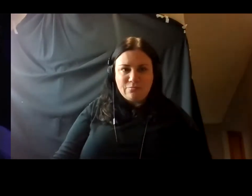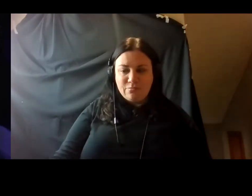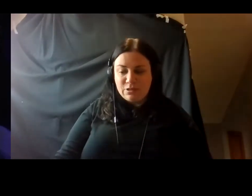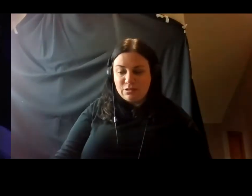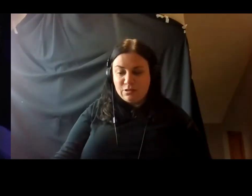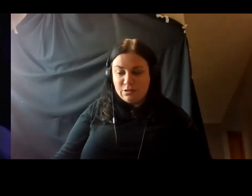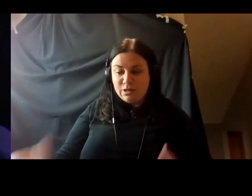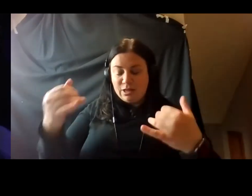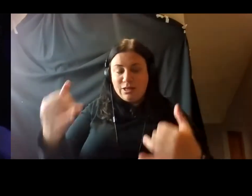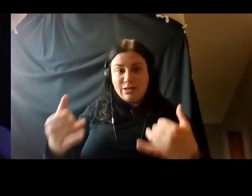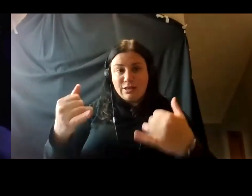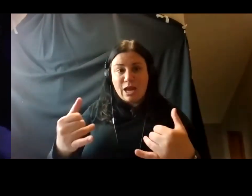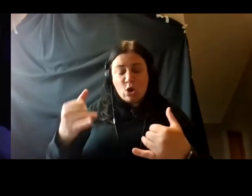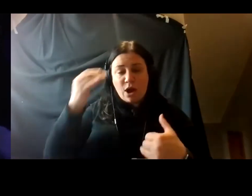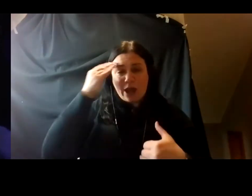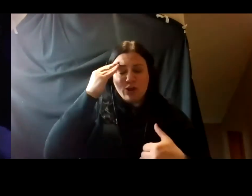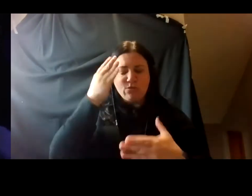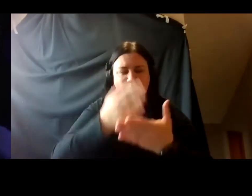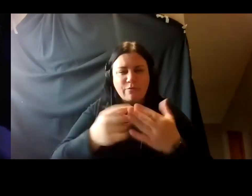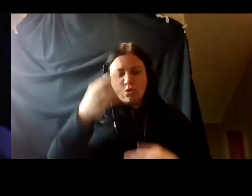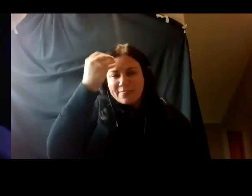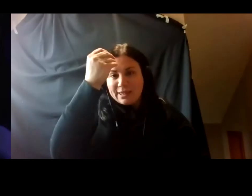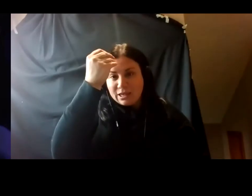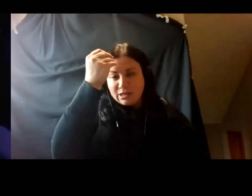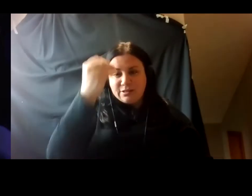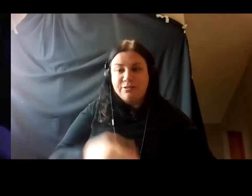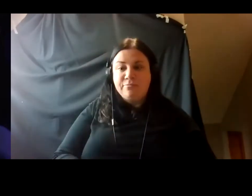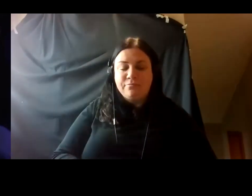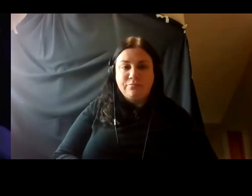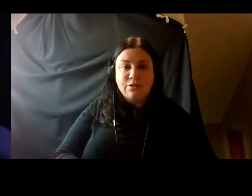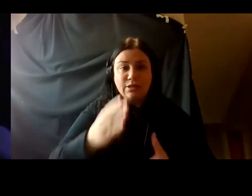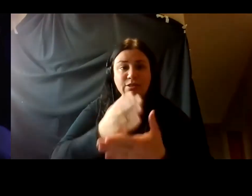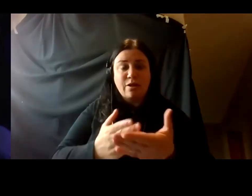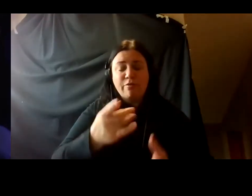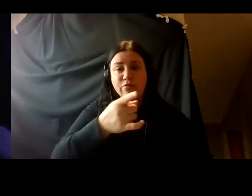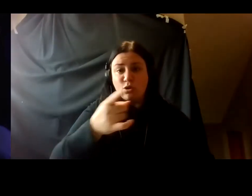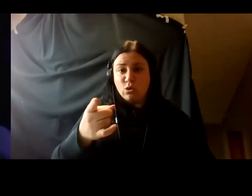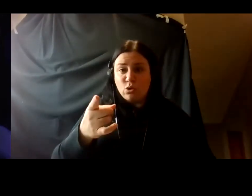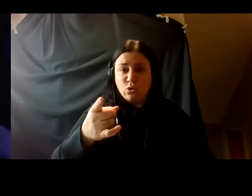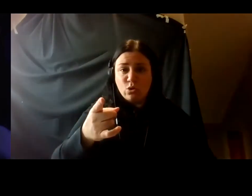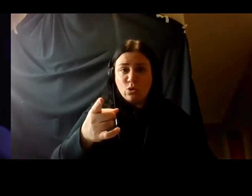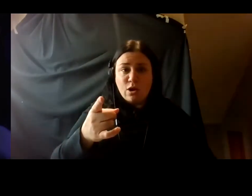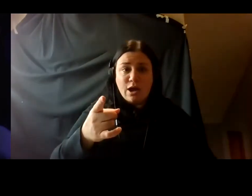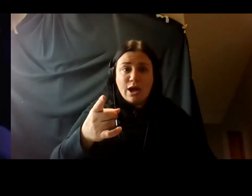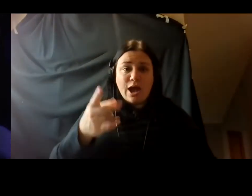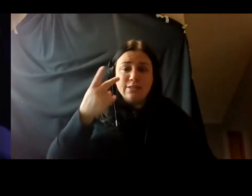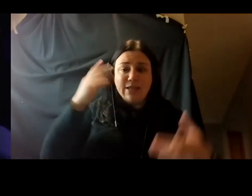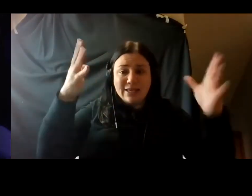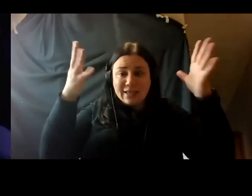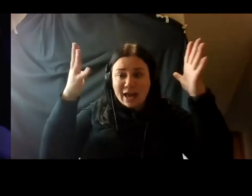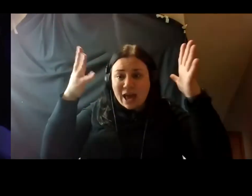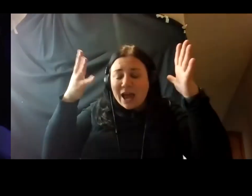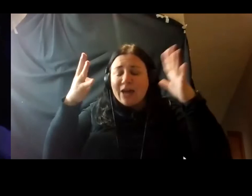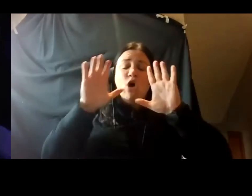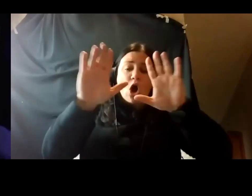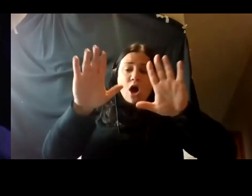Now, I know what some of you are thinking. Some of you might be like, oh, I see, yay. That's